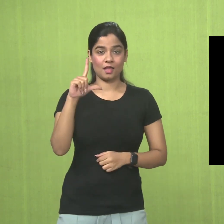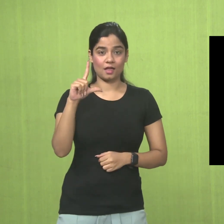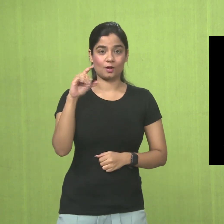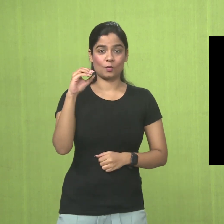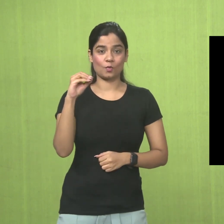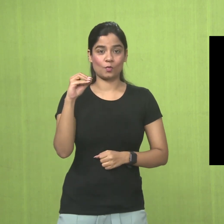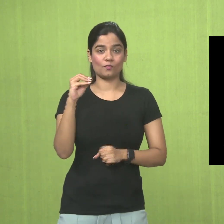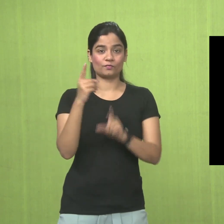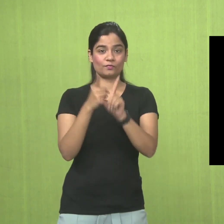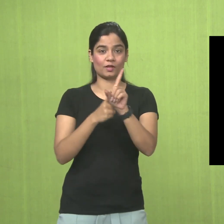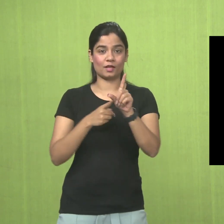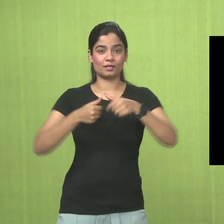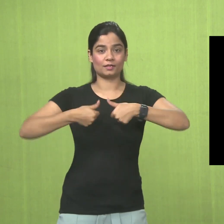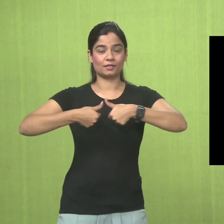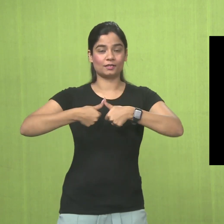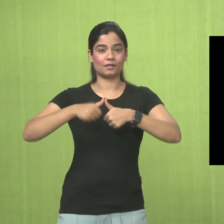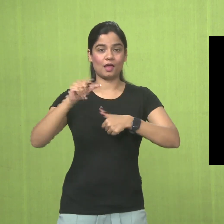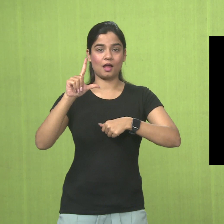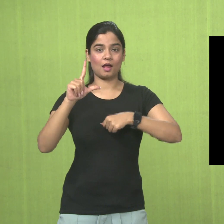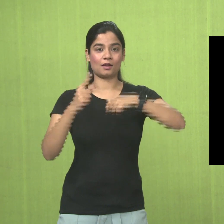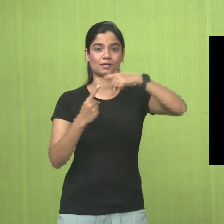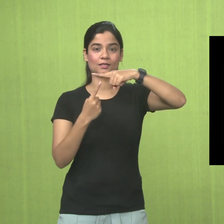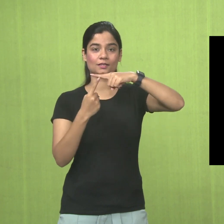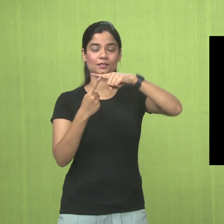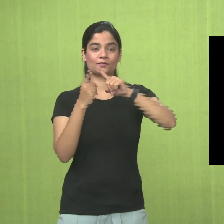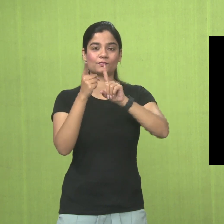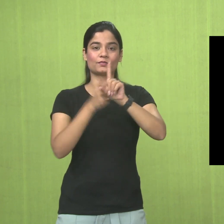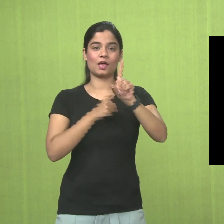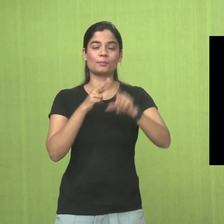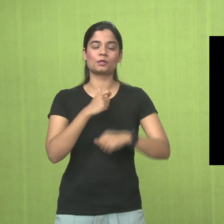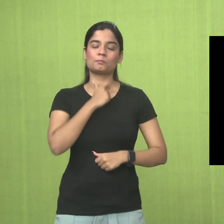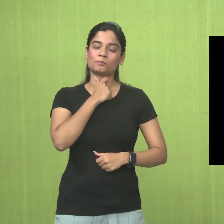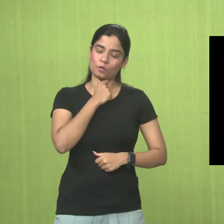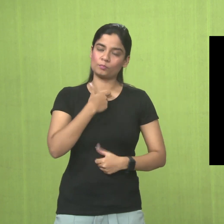Loyalty, giving or showing firm and constant support.